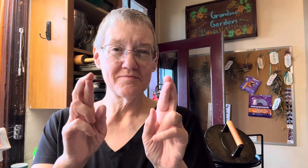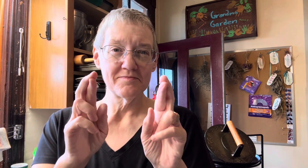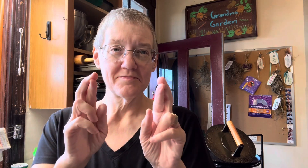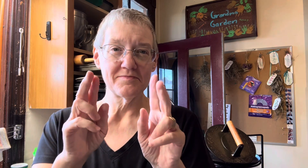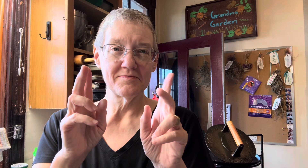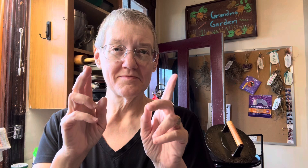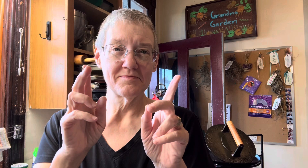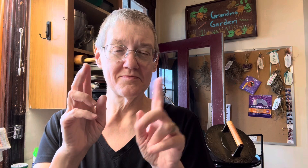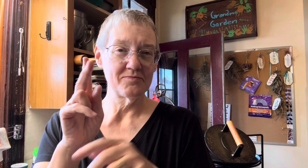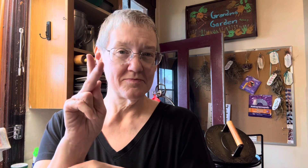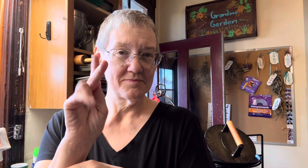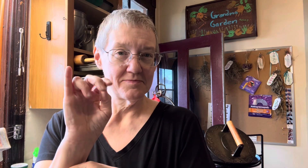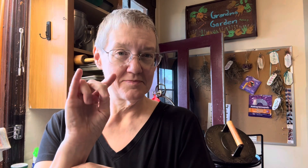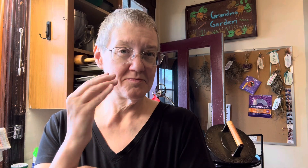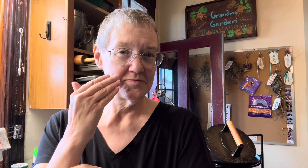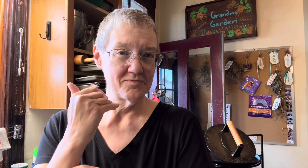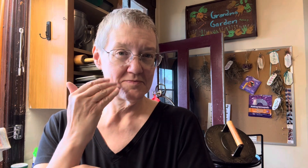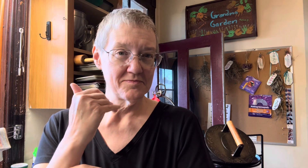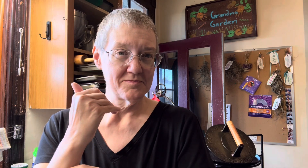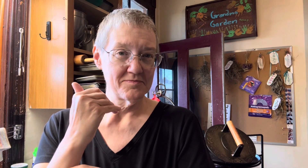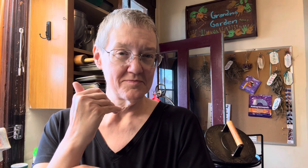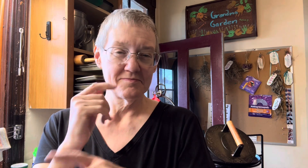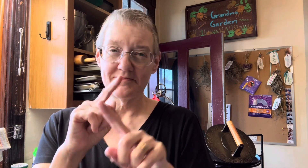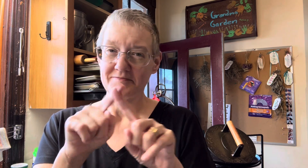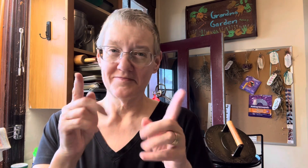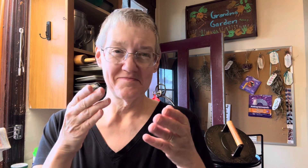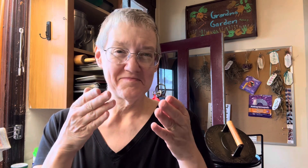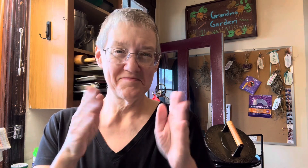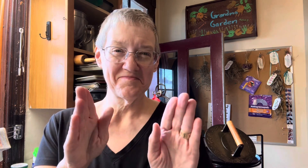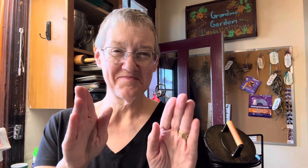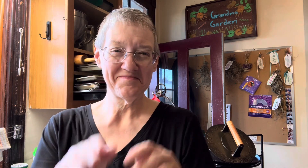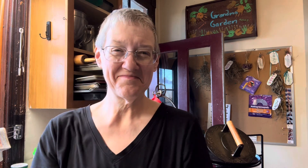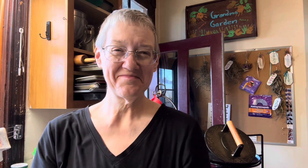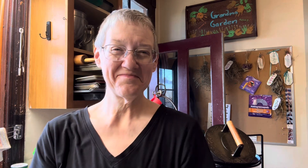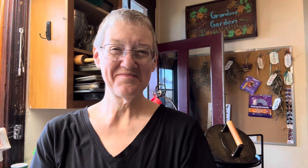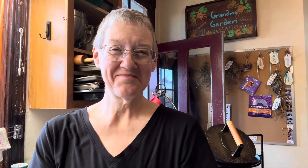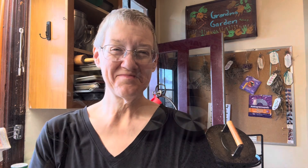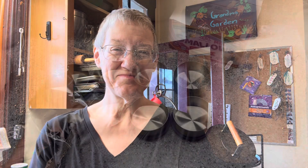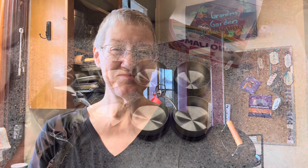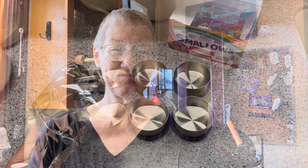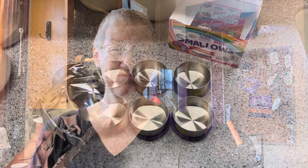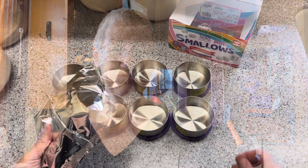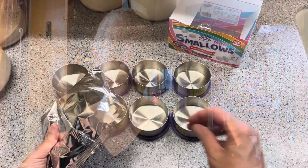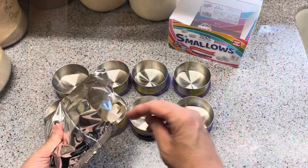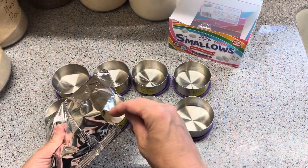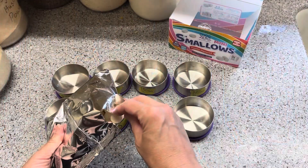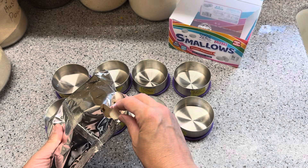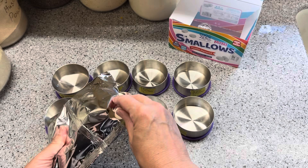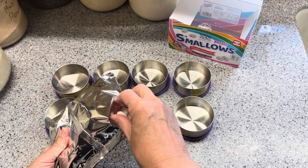sugar-free, because people respond differently to different keto sweeteners.